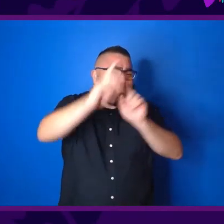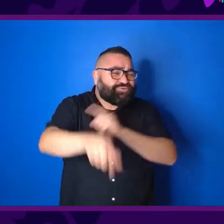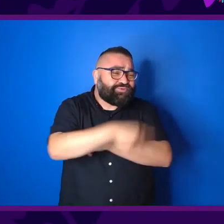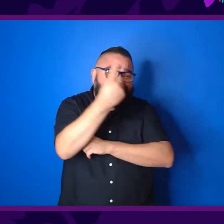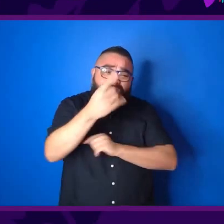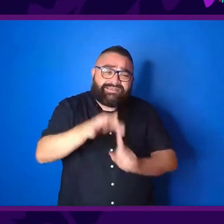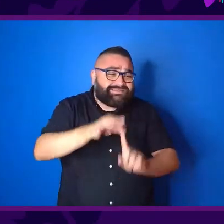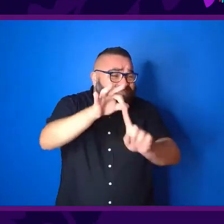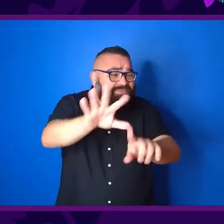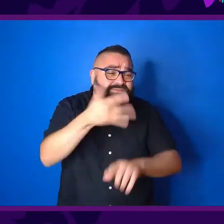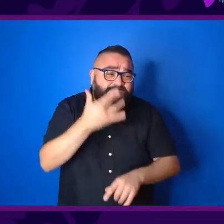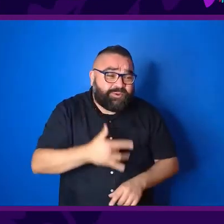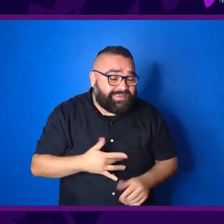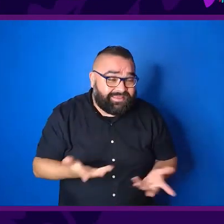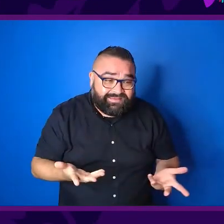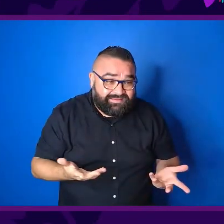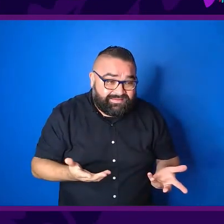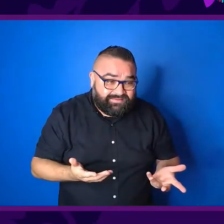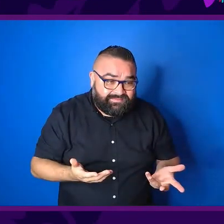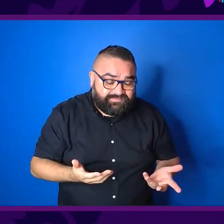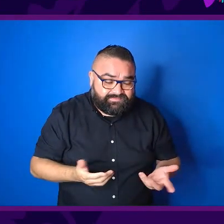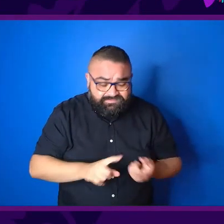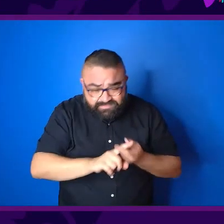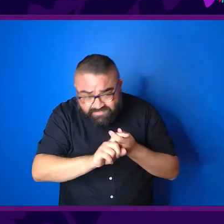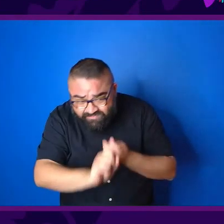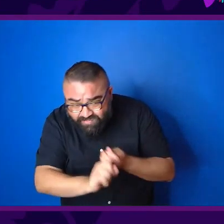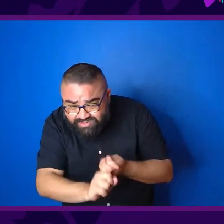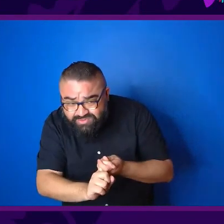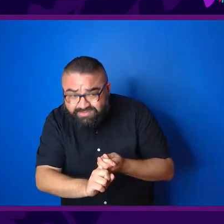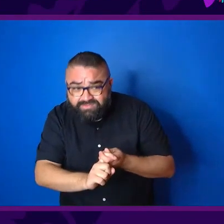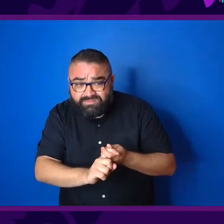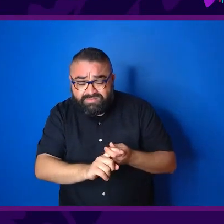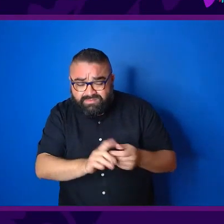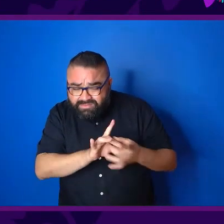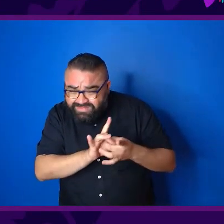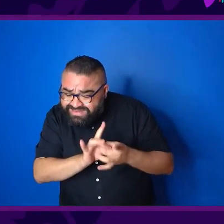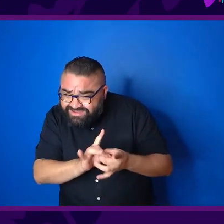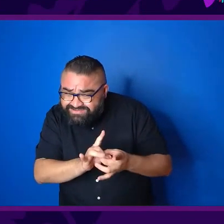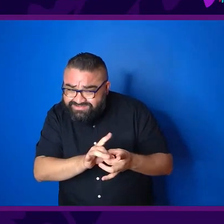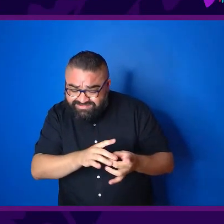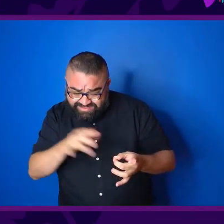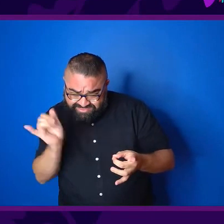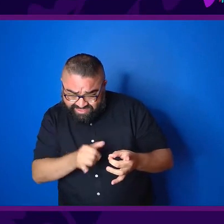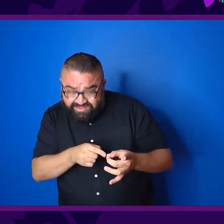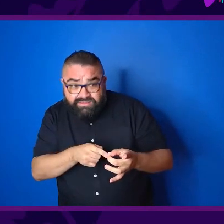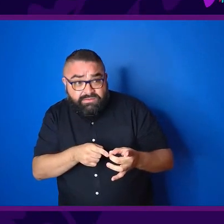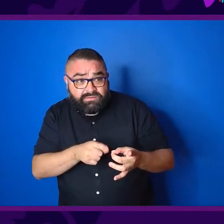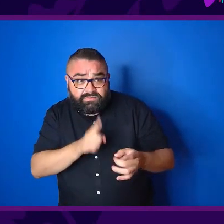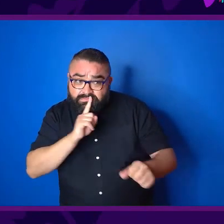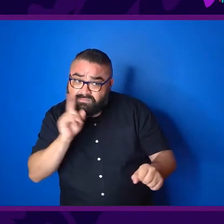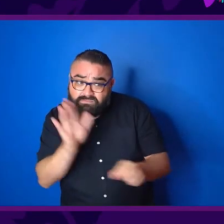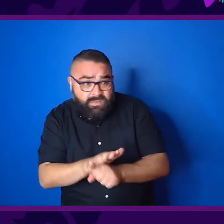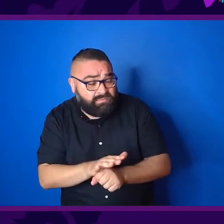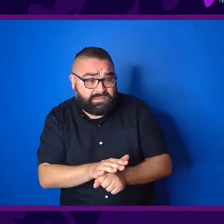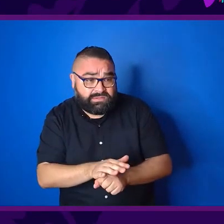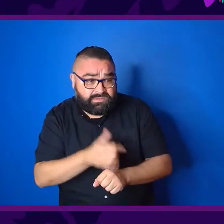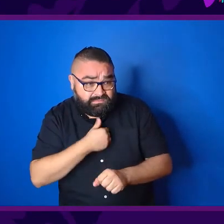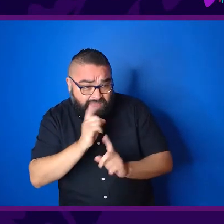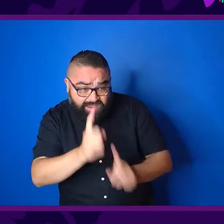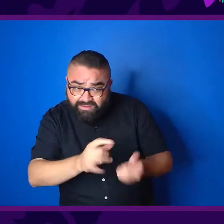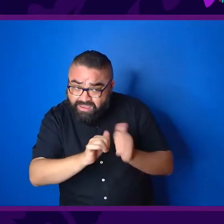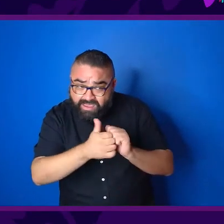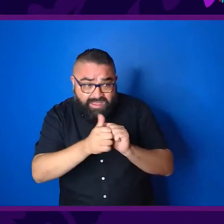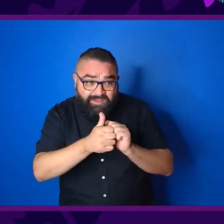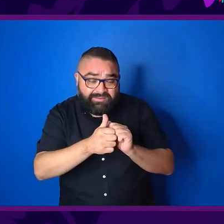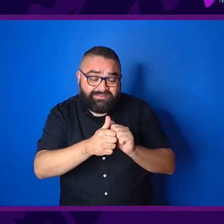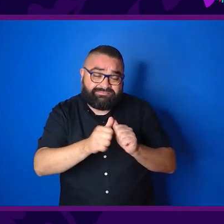birthday. Your friendship, my connection to you. I promise you, my gift to you is to always keep your voice